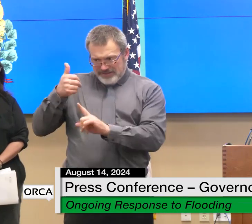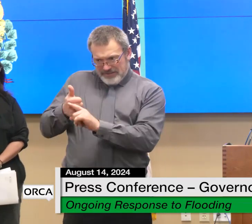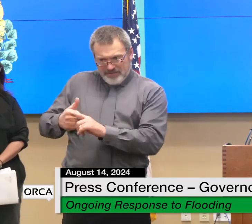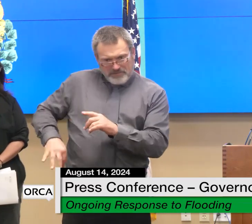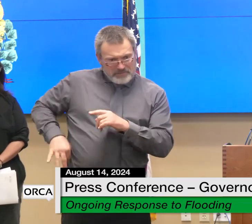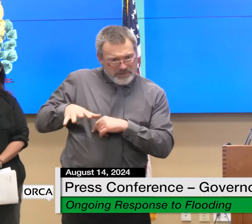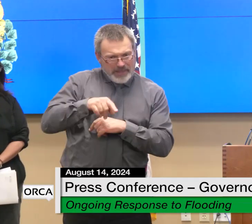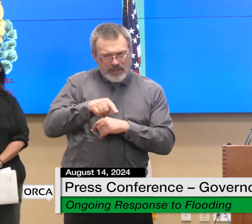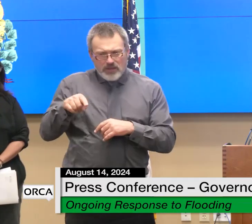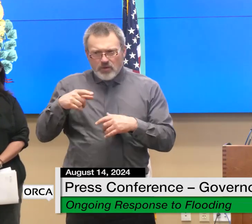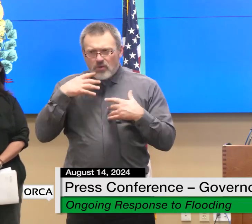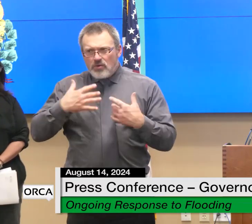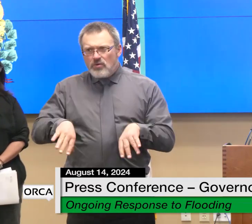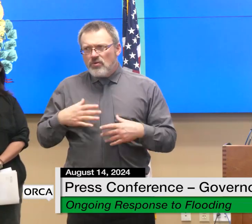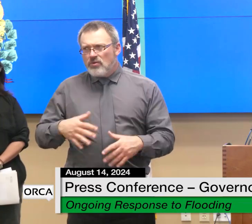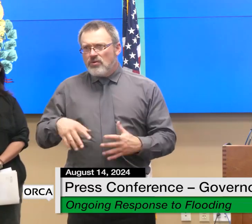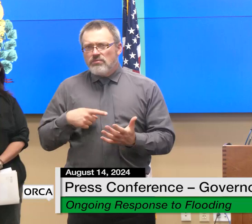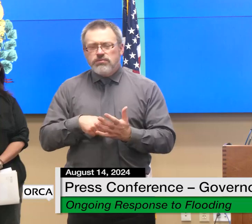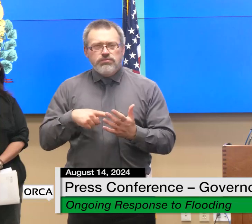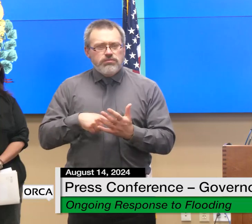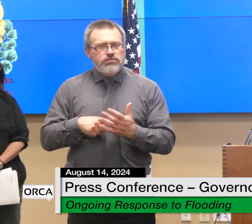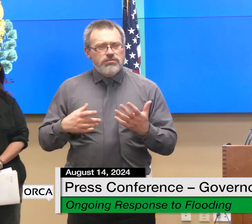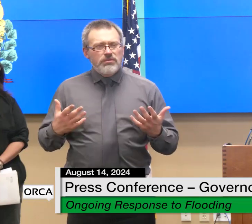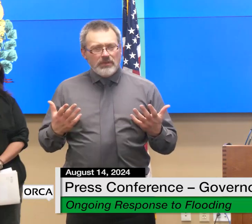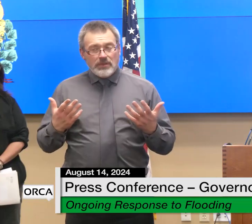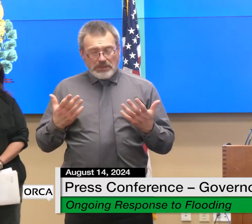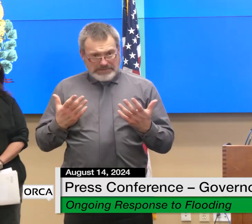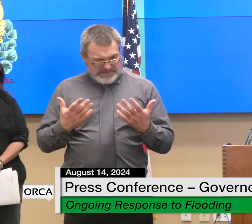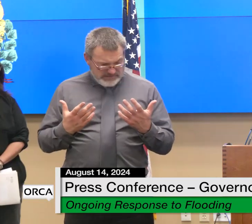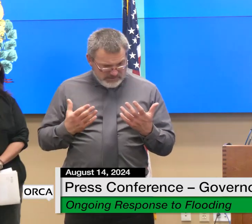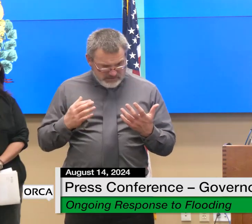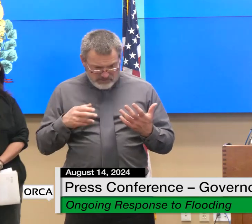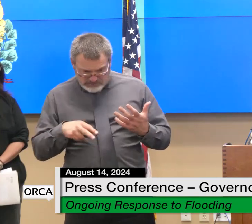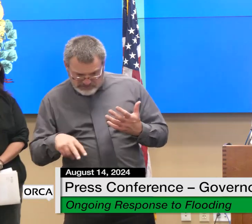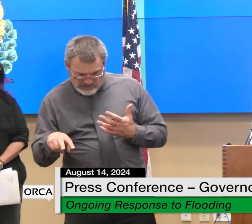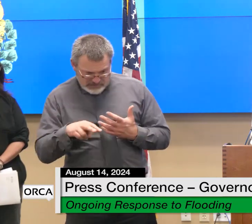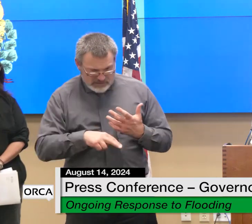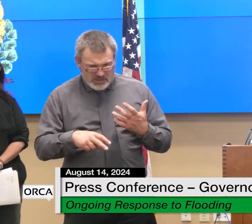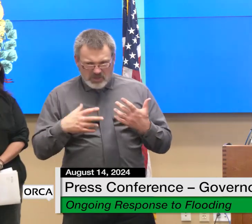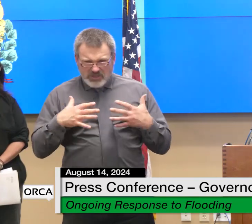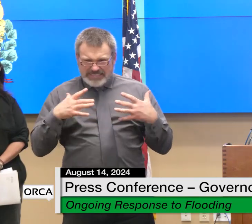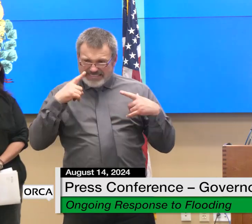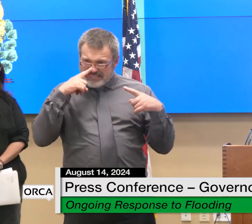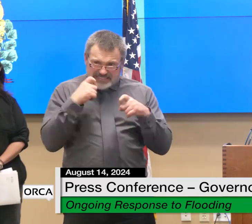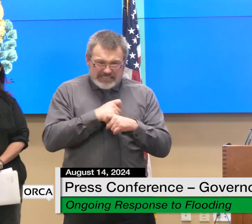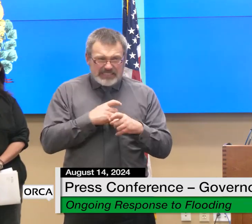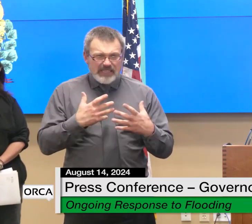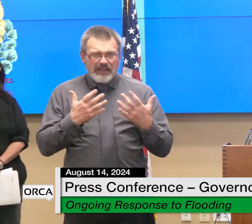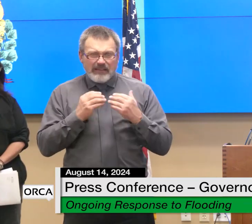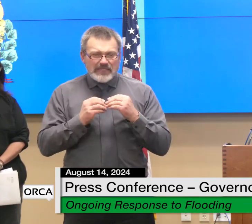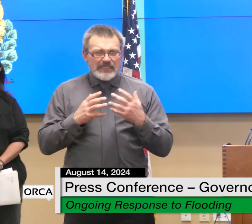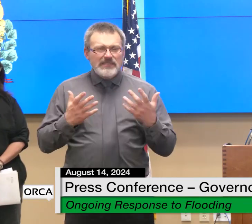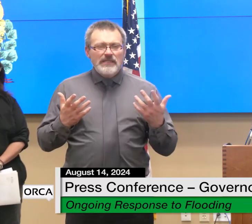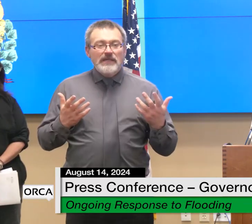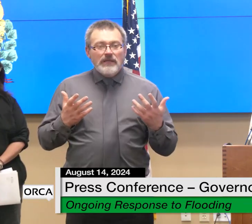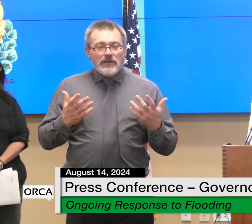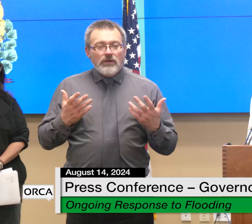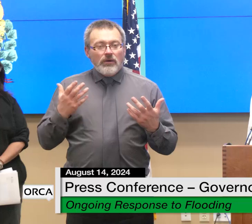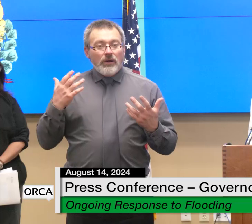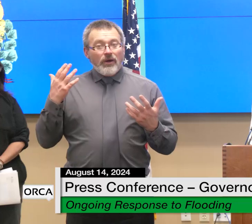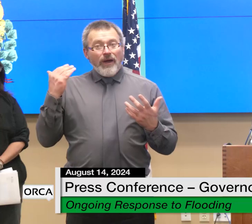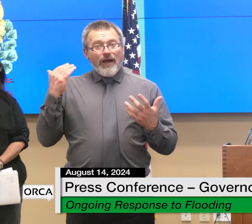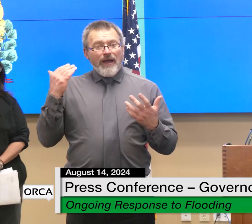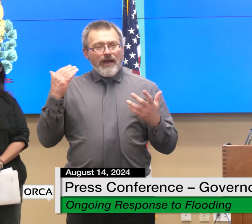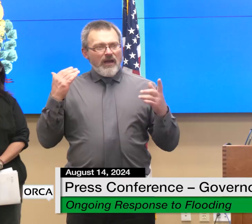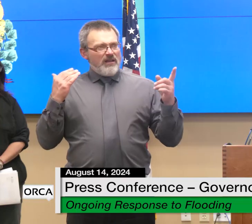this morning, we haven't received a response on our major disaster declaration request, but if approved, will